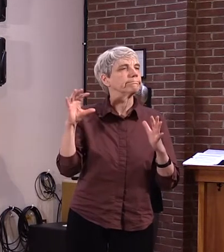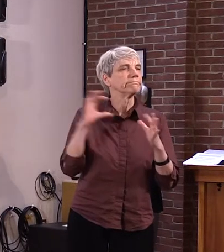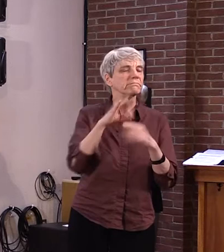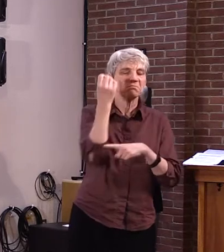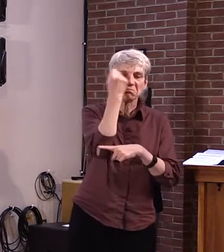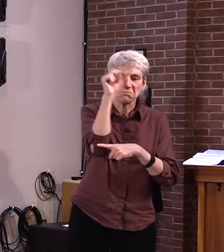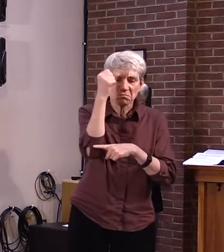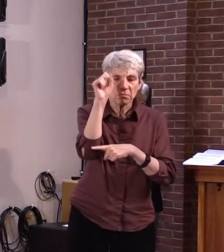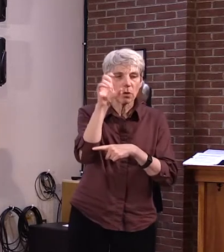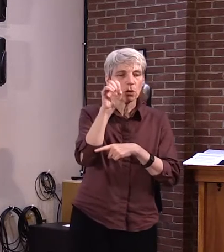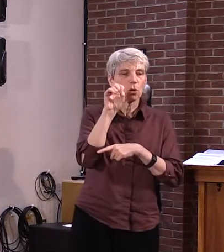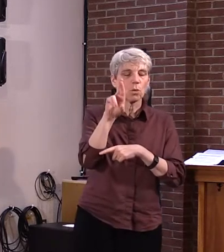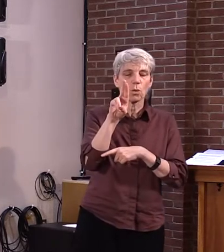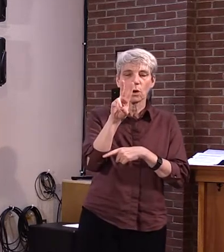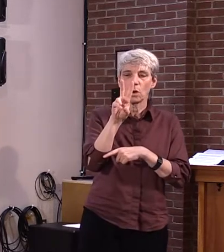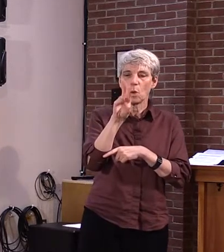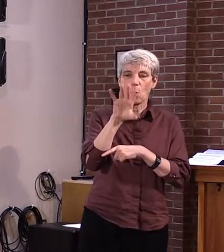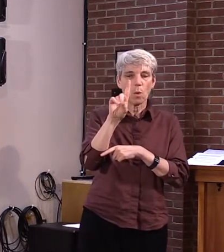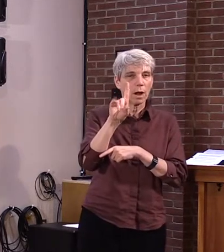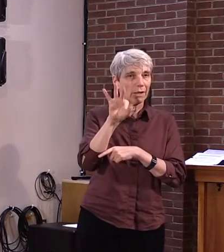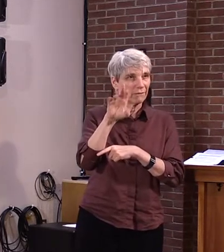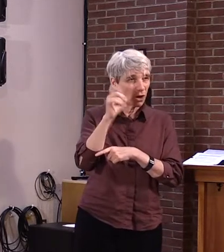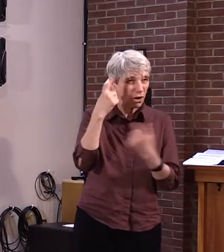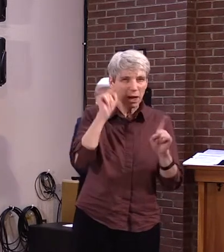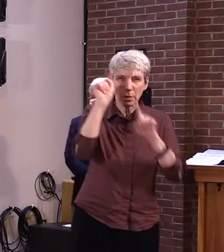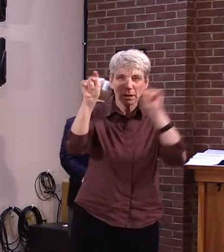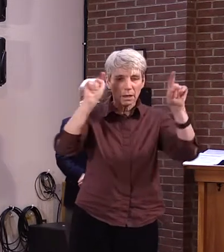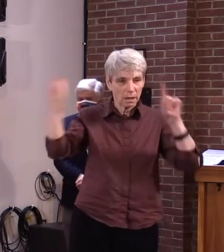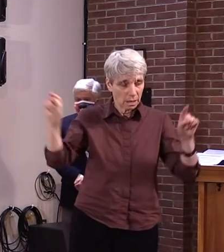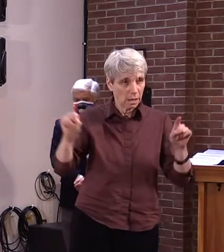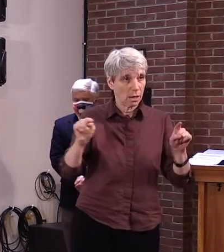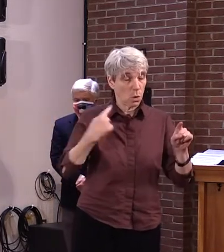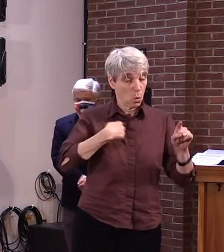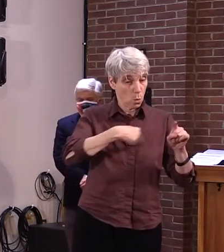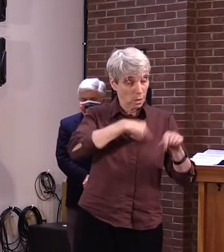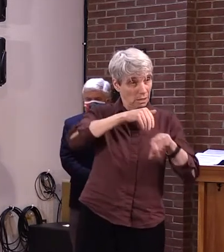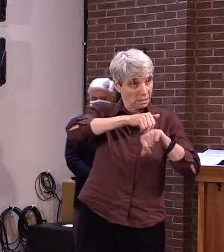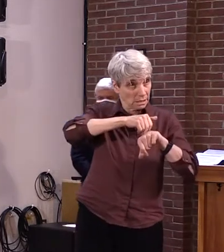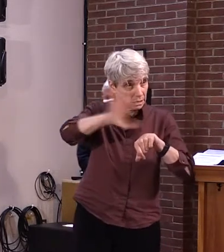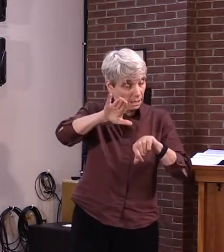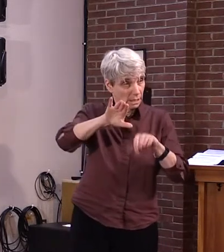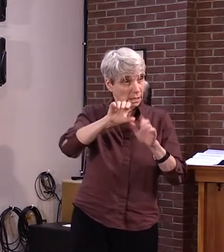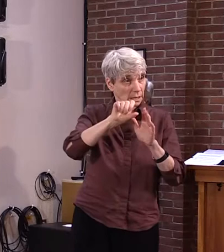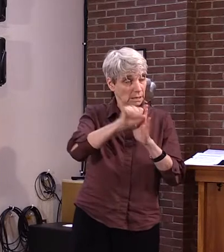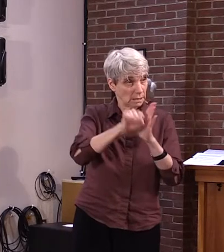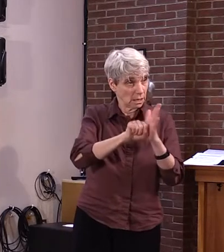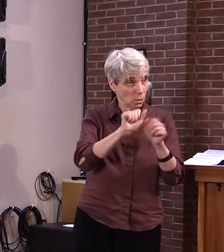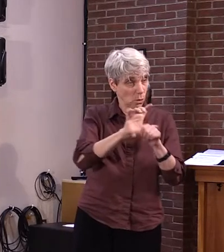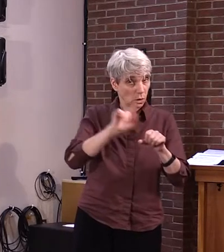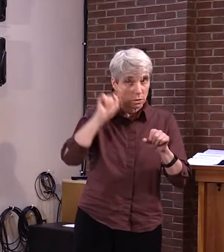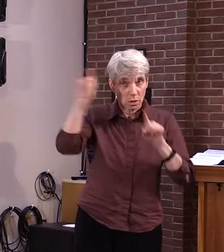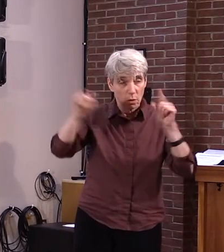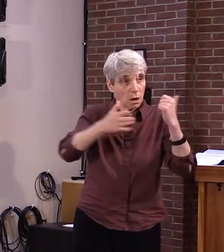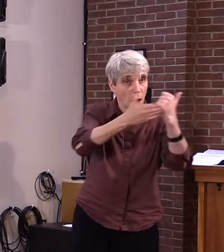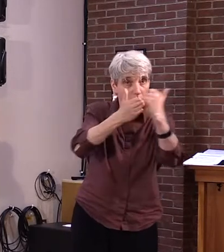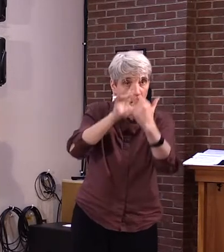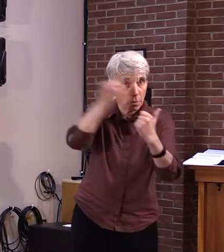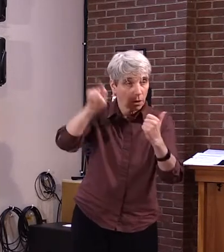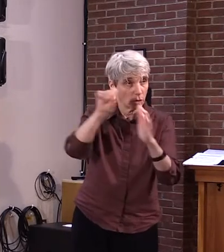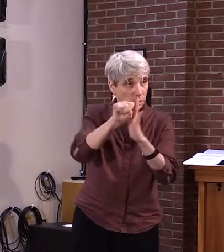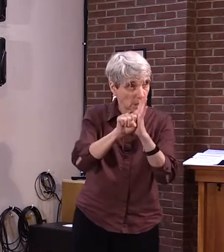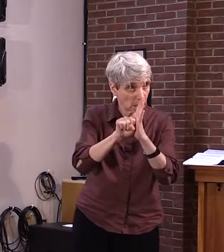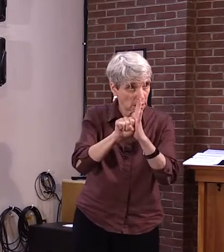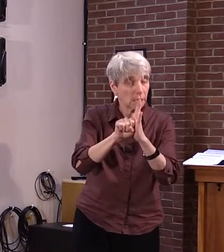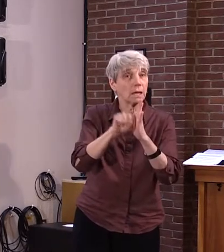Vermont employees out of state? And I guess what's the policy when they come back if they do travel?